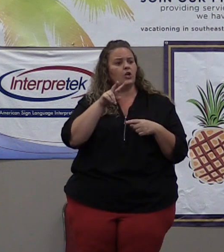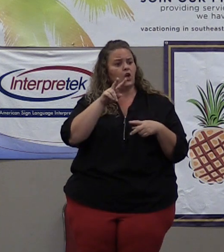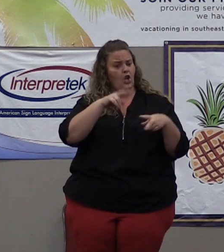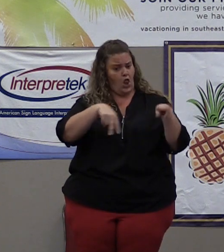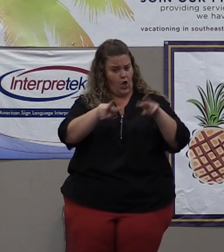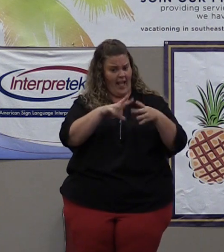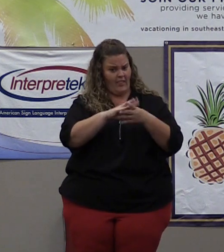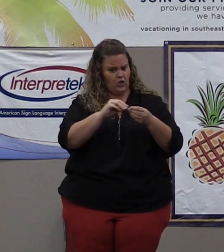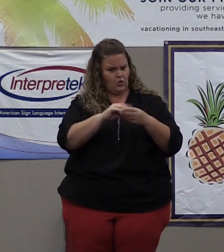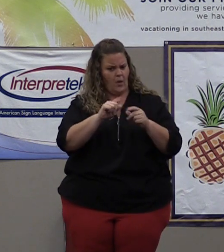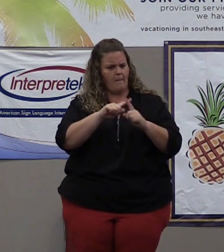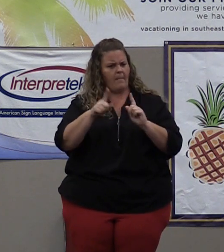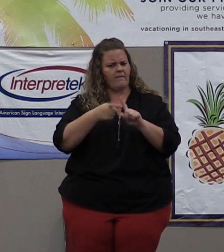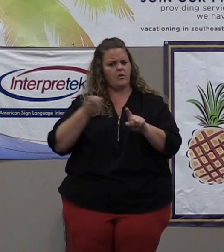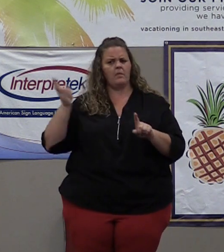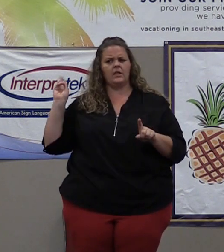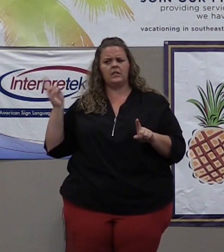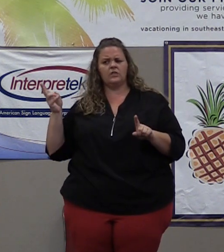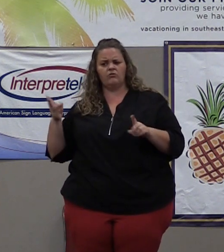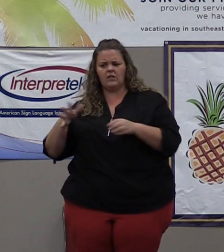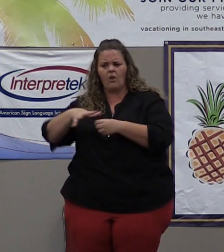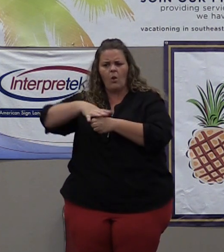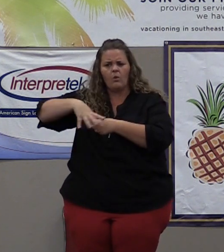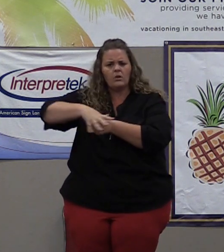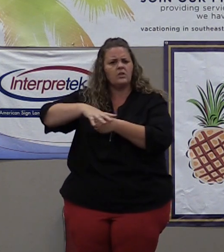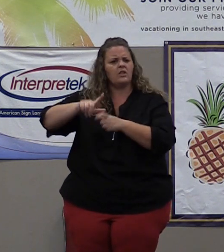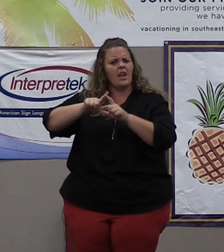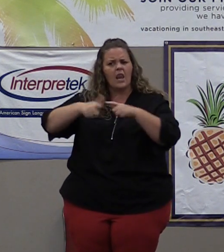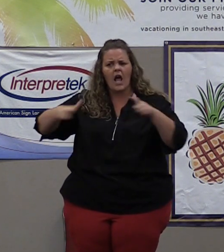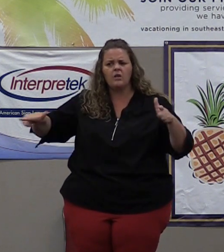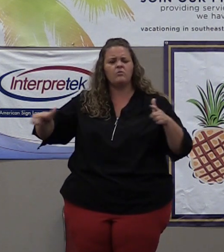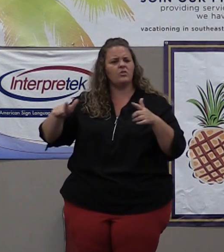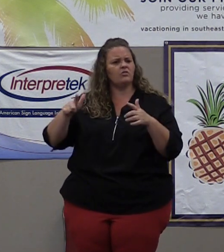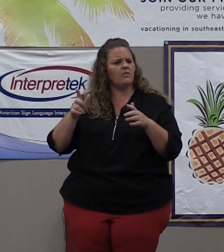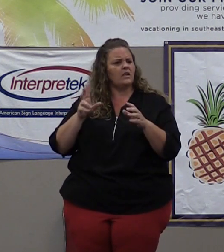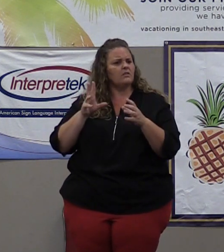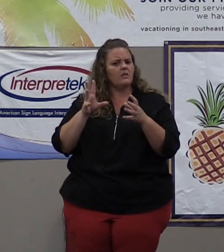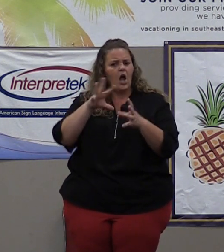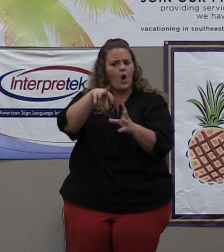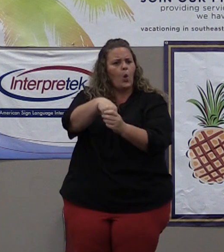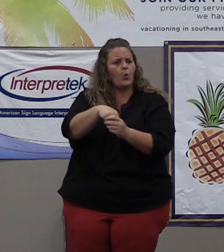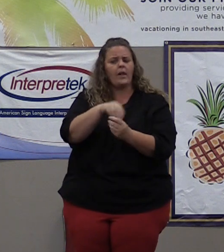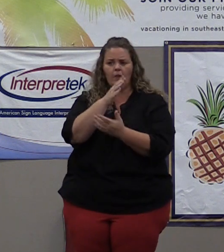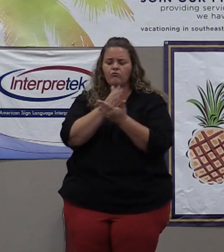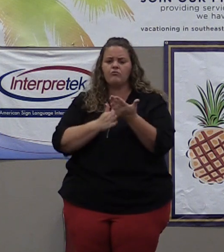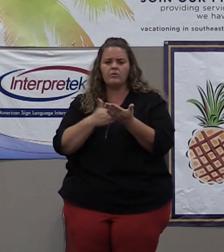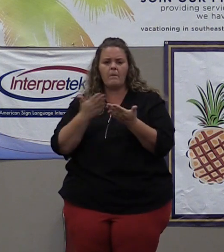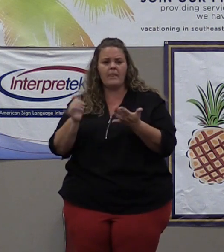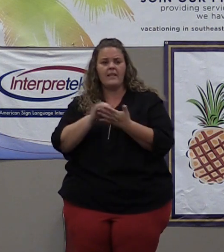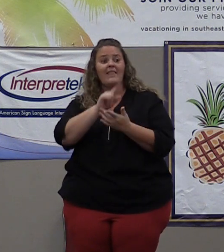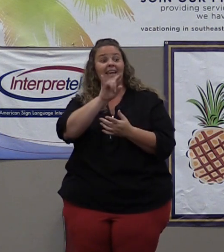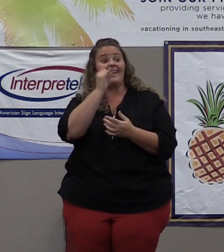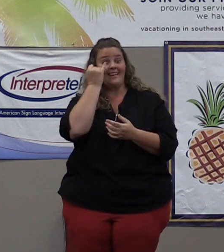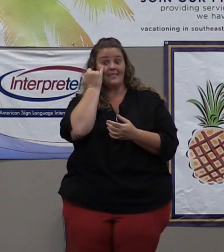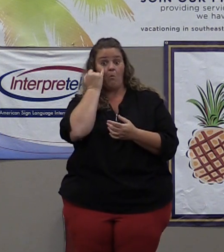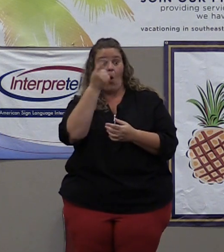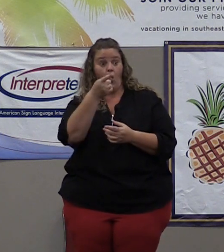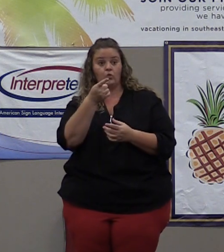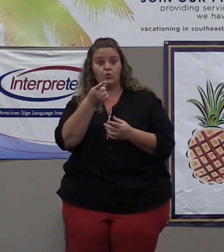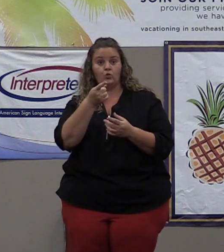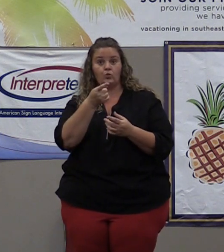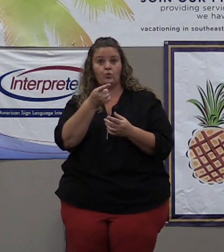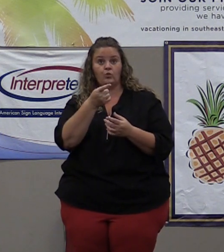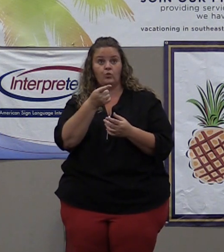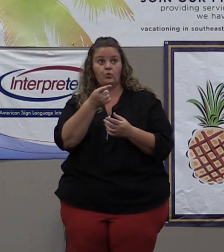but some of the geography that goes with it, some of the language that goes with it. There are a lot of things that if you would